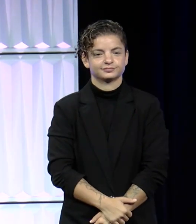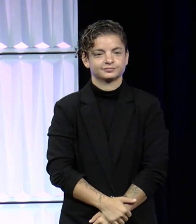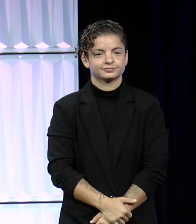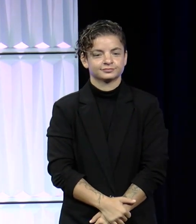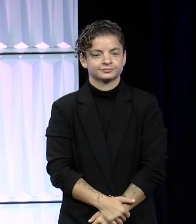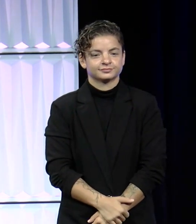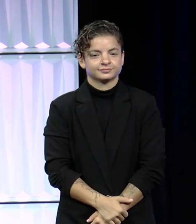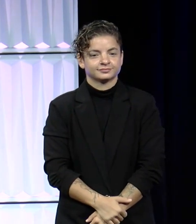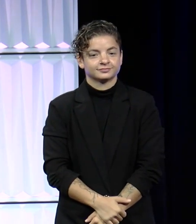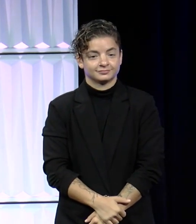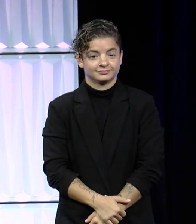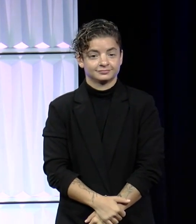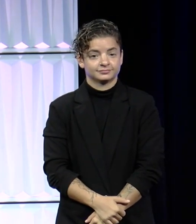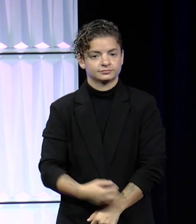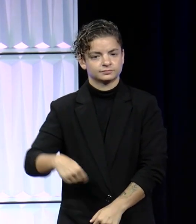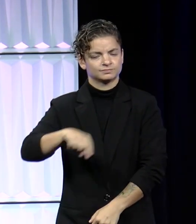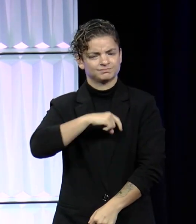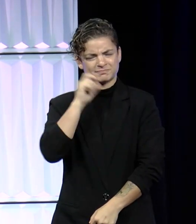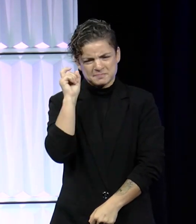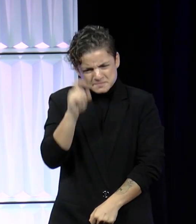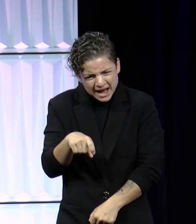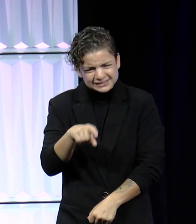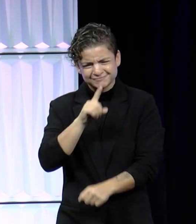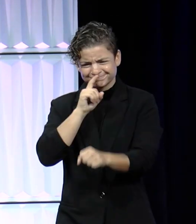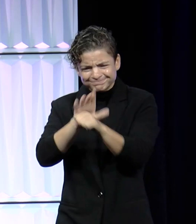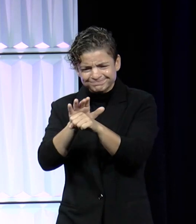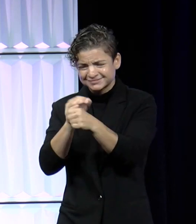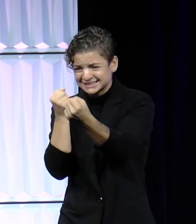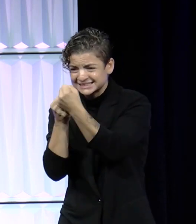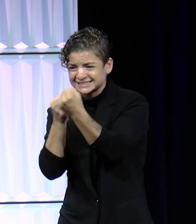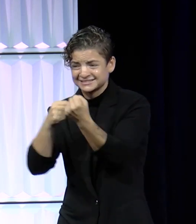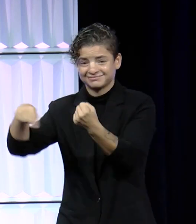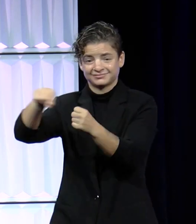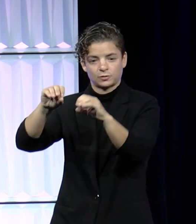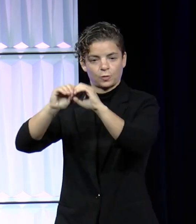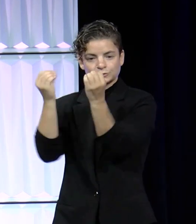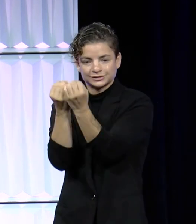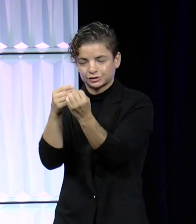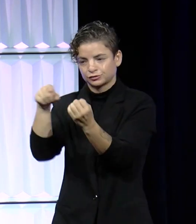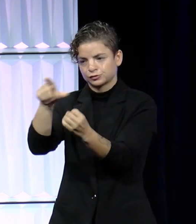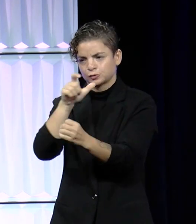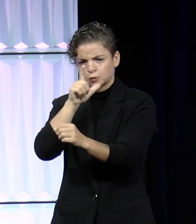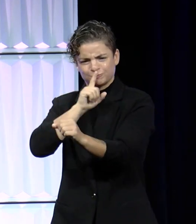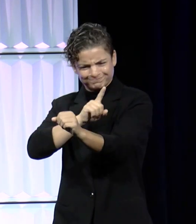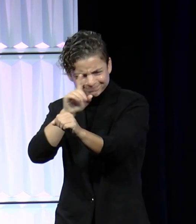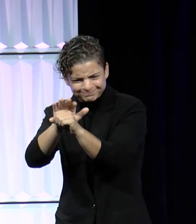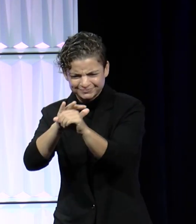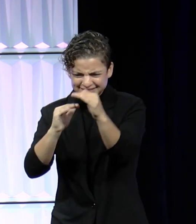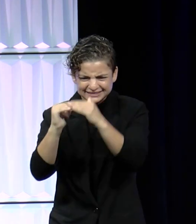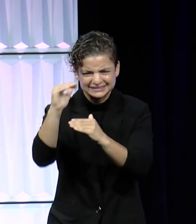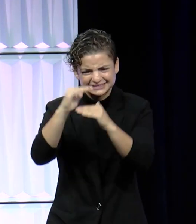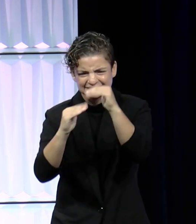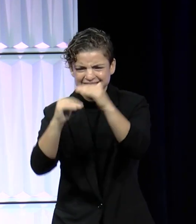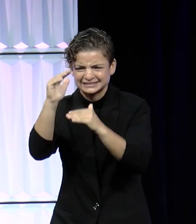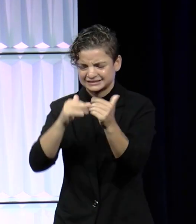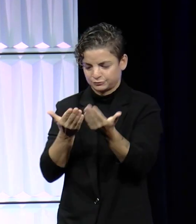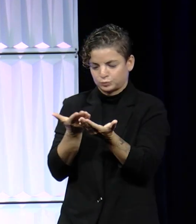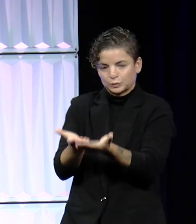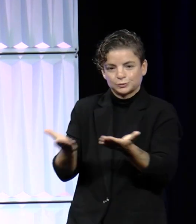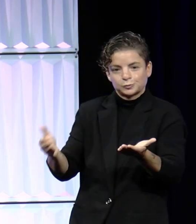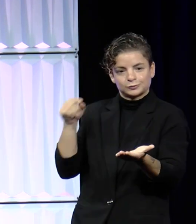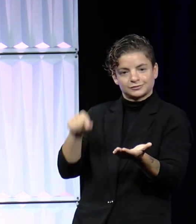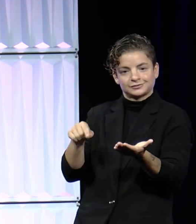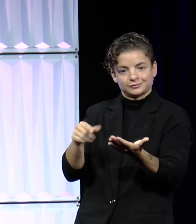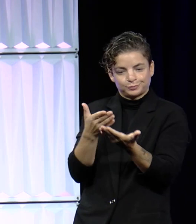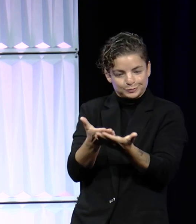We have to support organizations that are building on the resources and the resilience of survivors